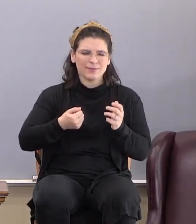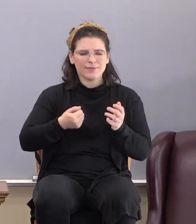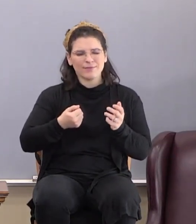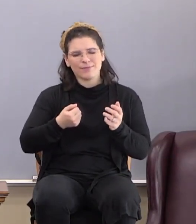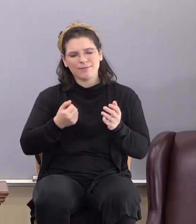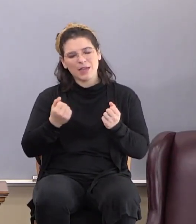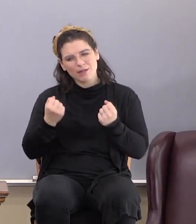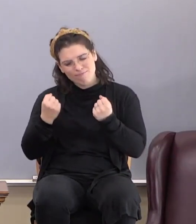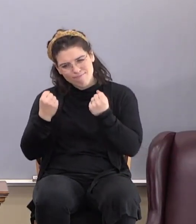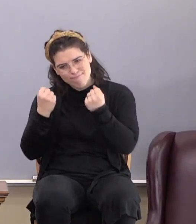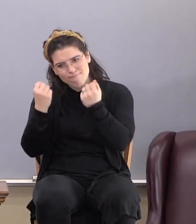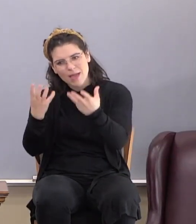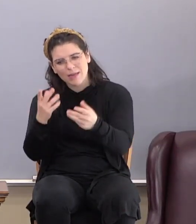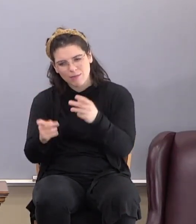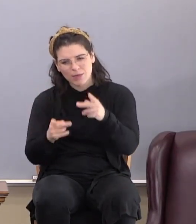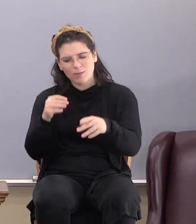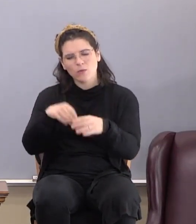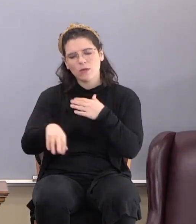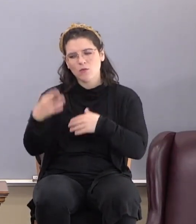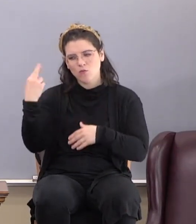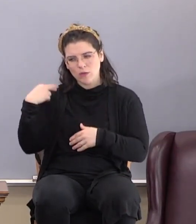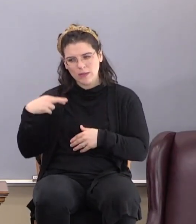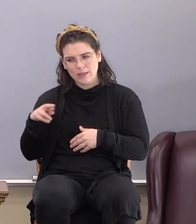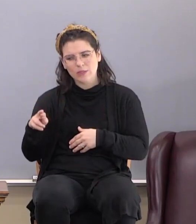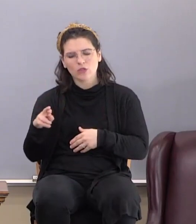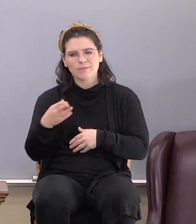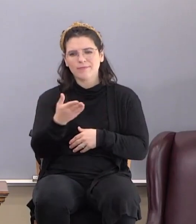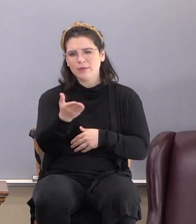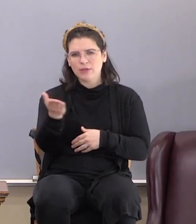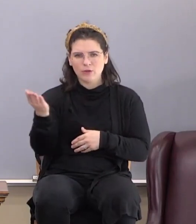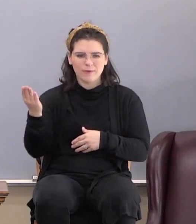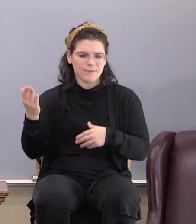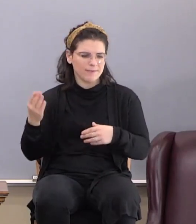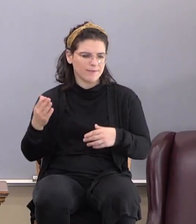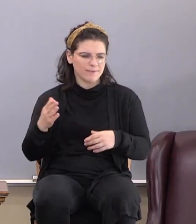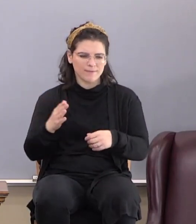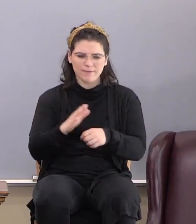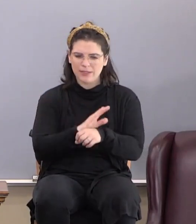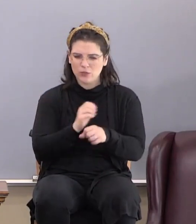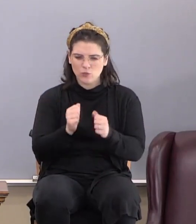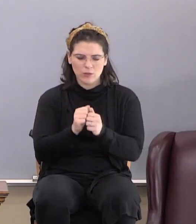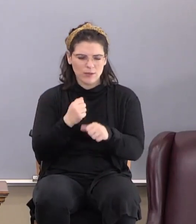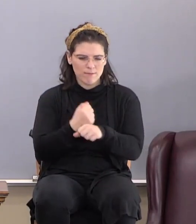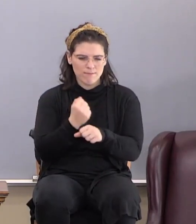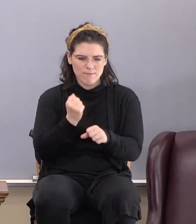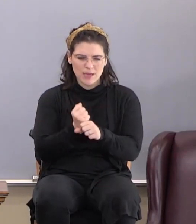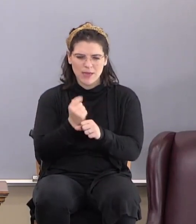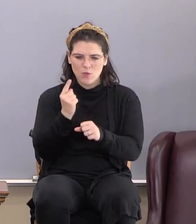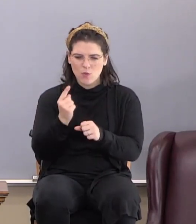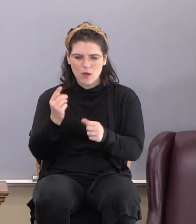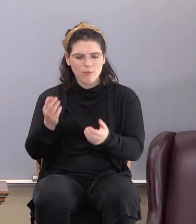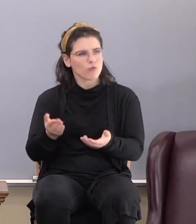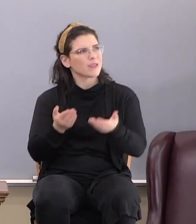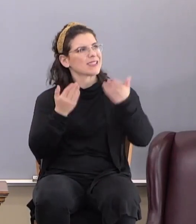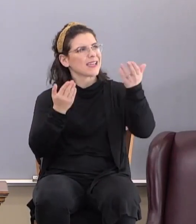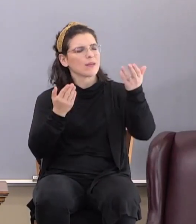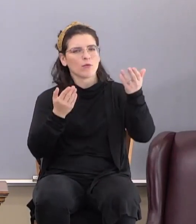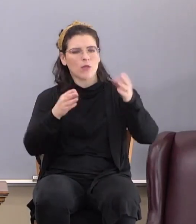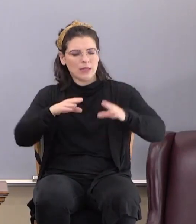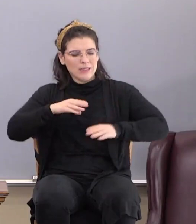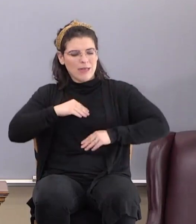masses of religion, they're consumed with making one presentable before